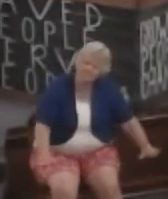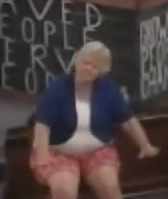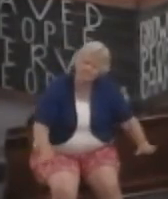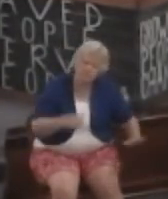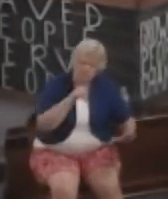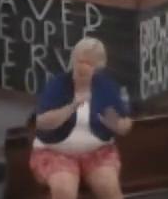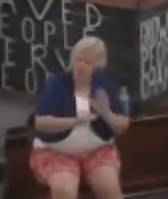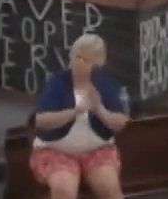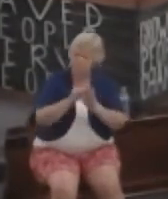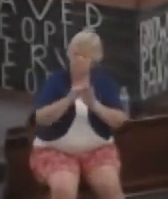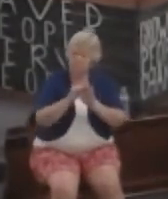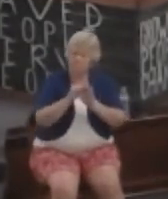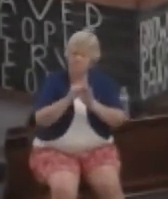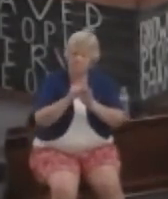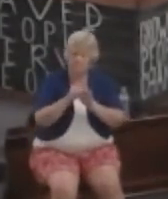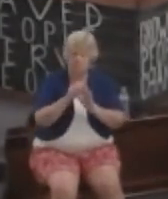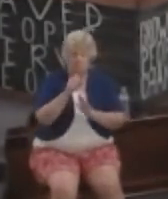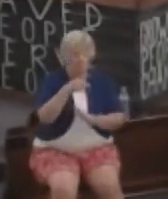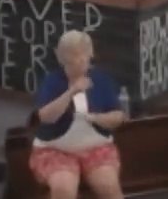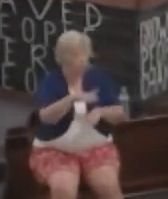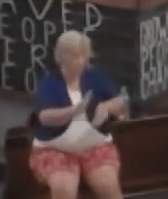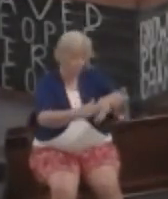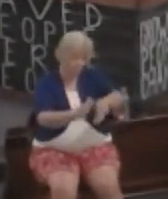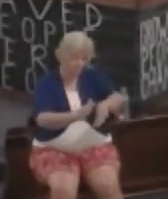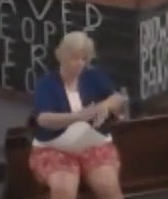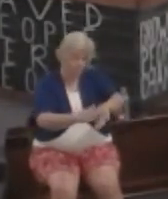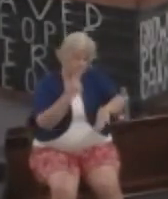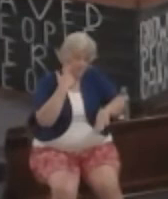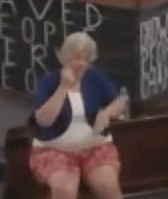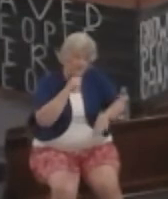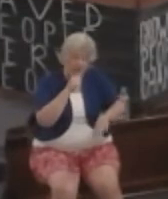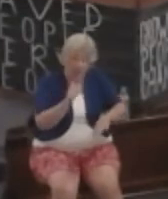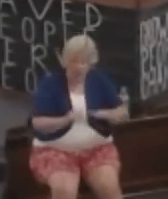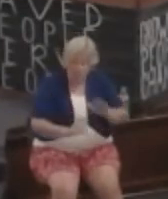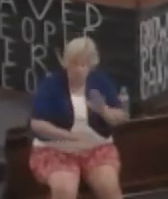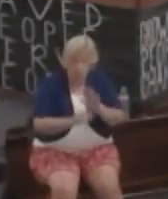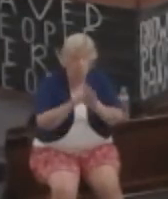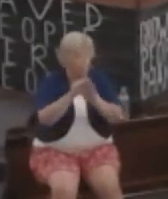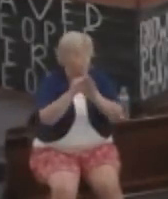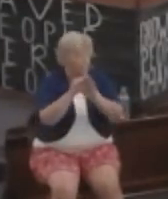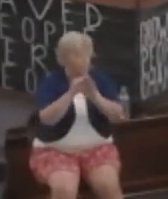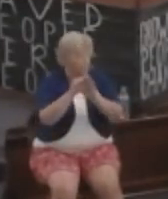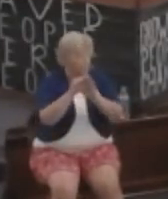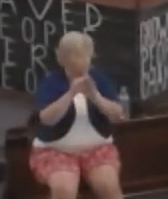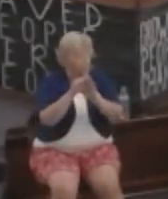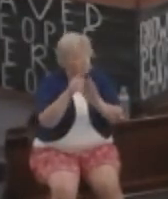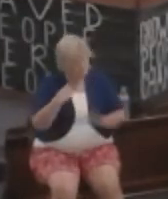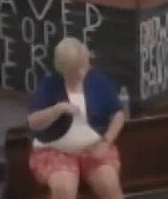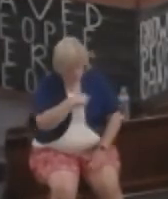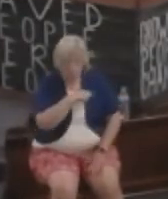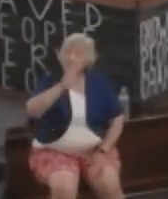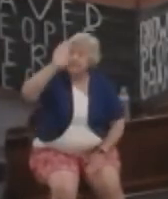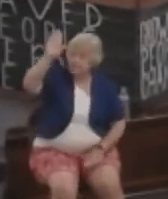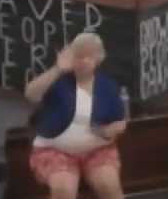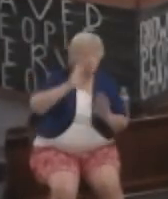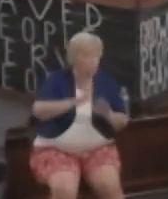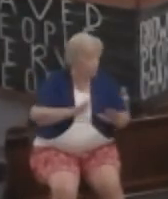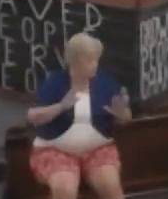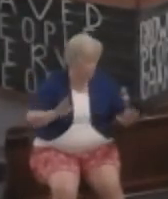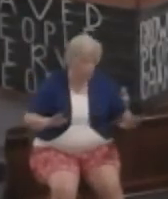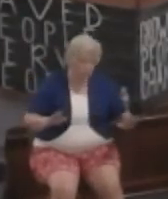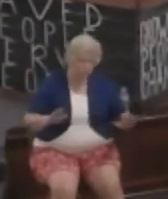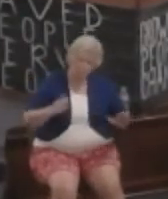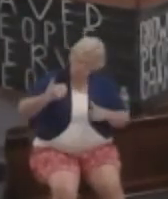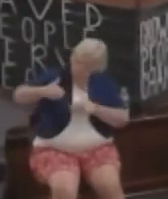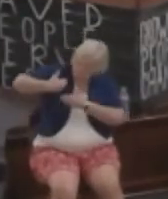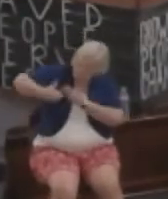He's admonishing them for embracing the world and not growing in Christ. Yes, we are children of God. We are joint heirs